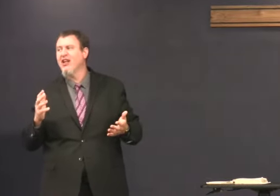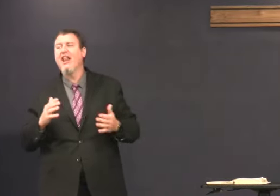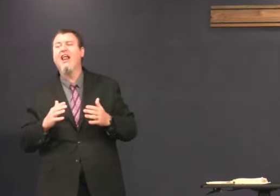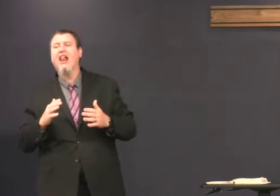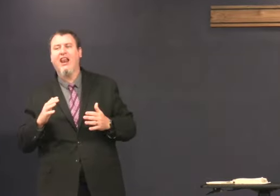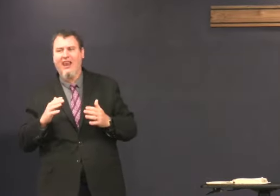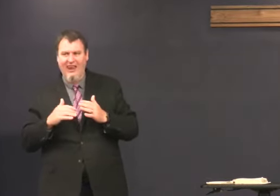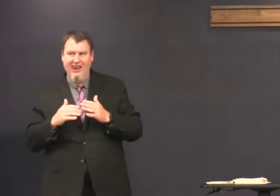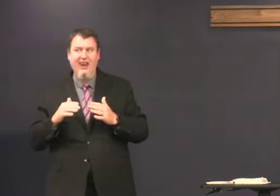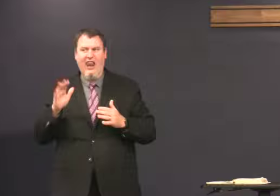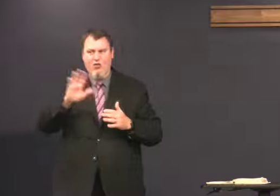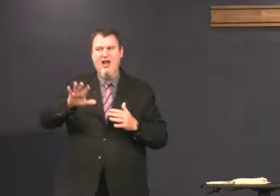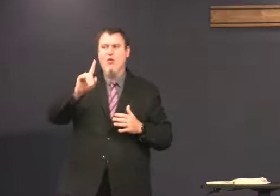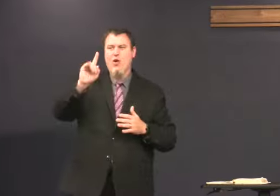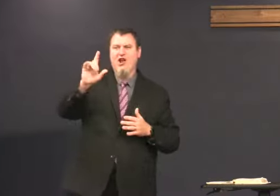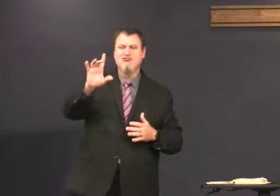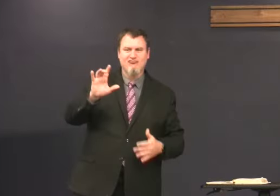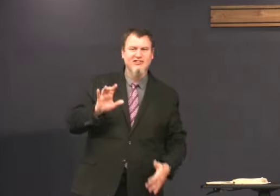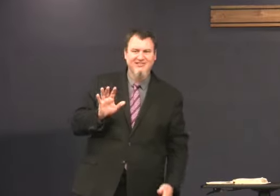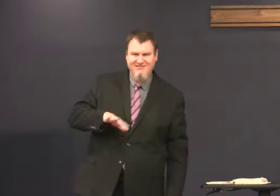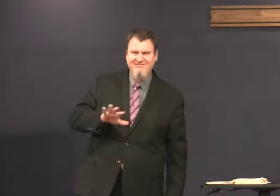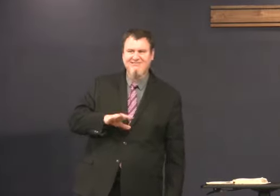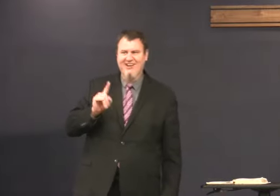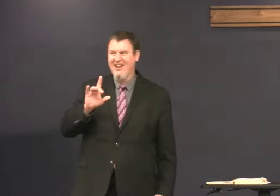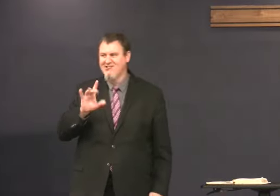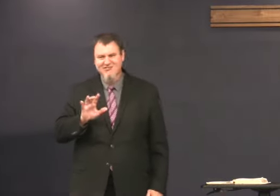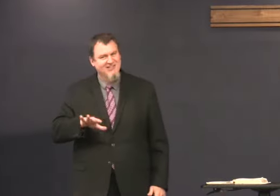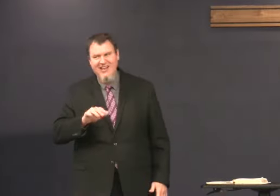I was no good. I just literally couldn't.